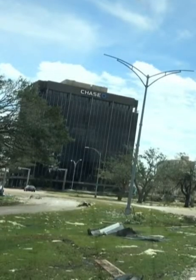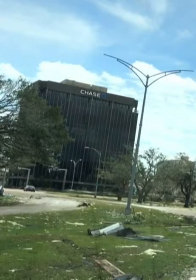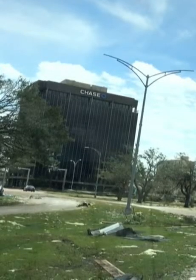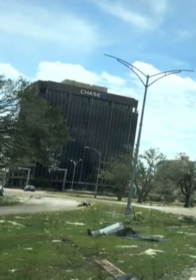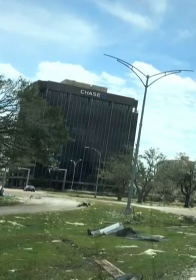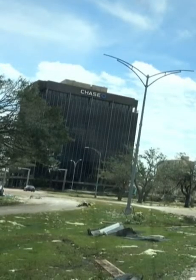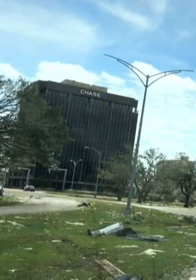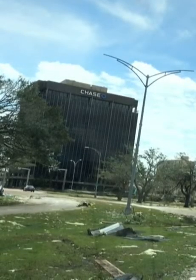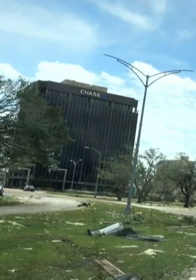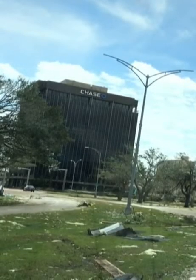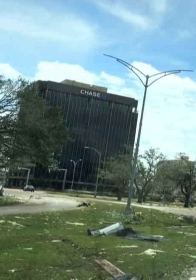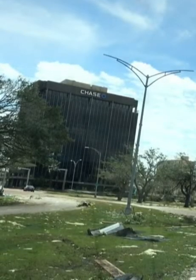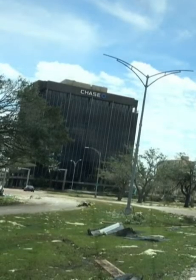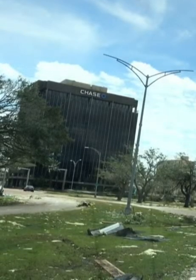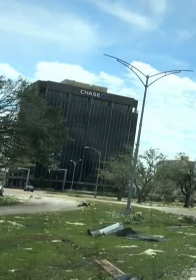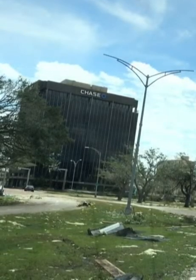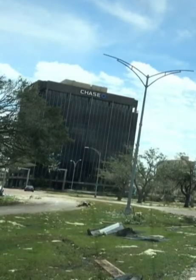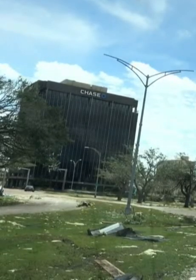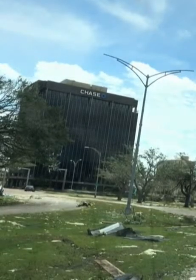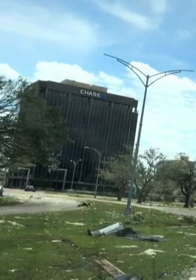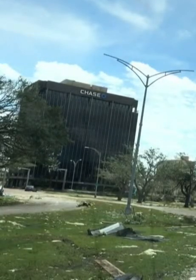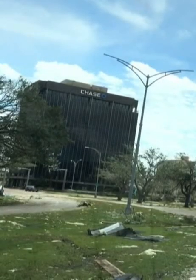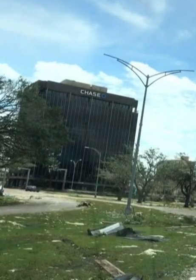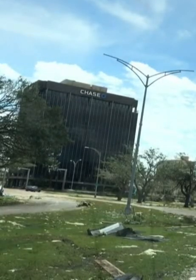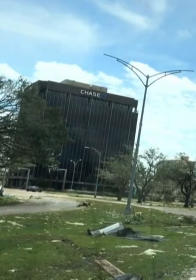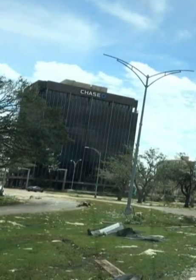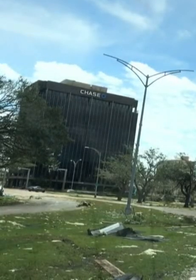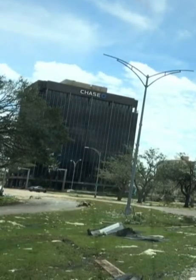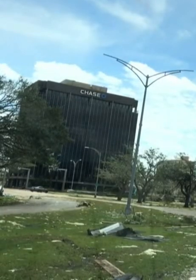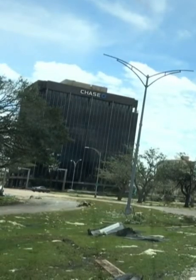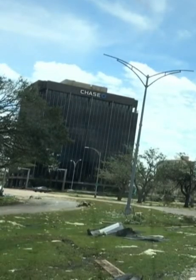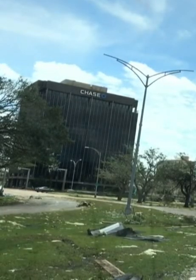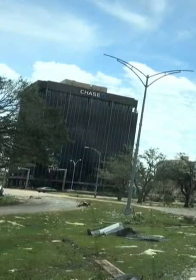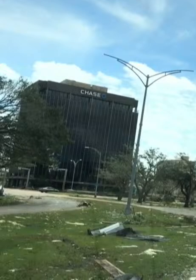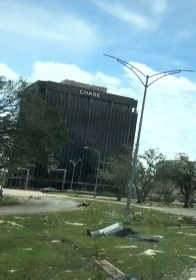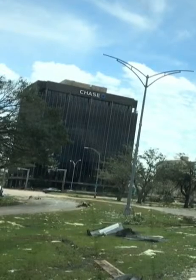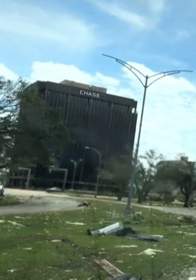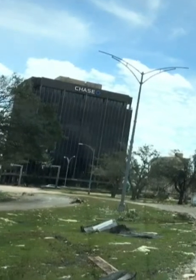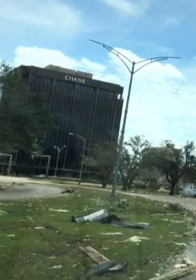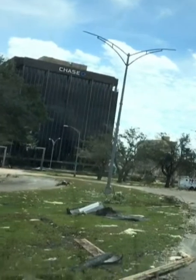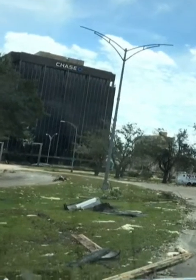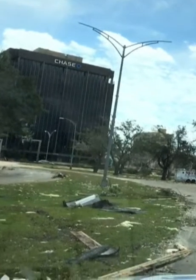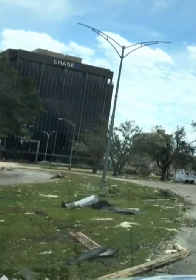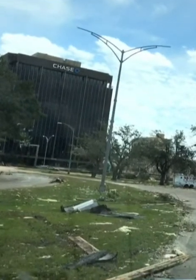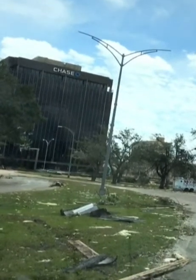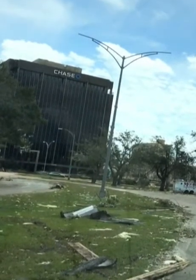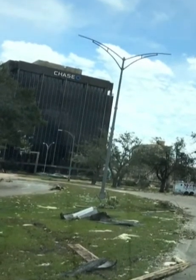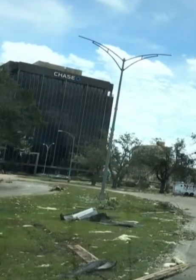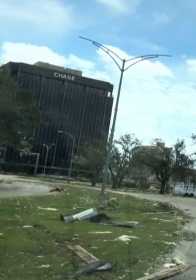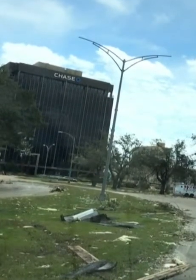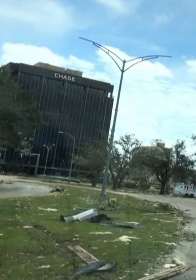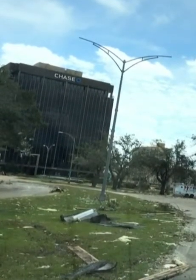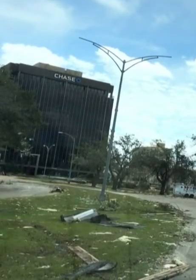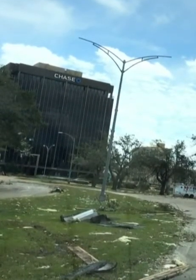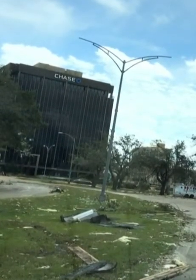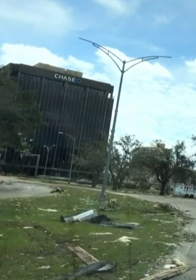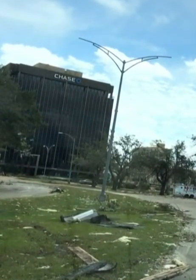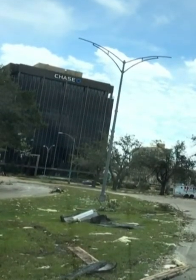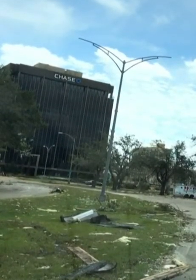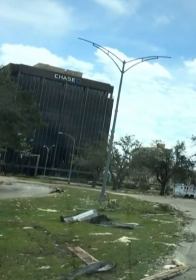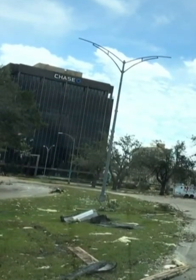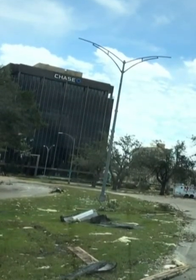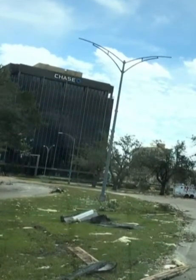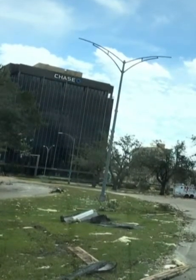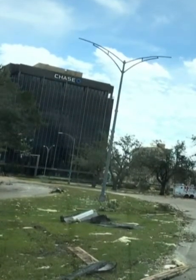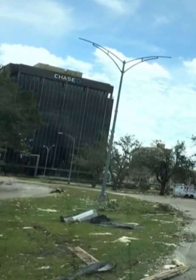Just a short while ago we saw a broadcast tower that was just crippled, pulled down from the